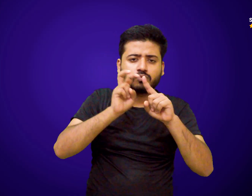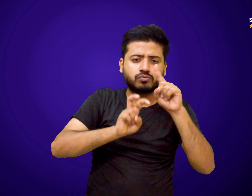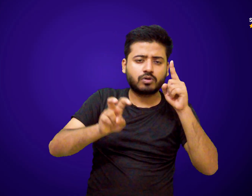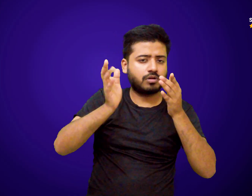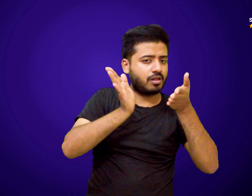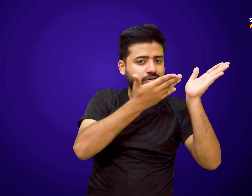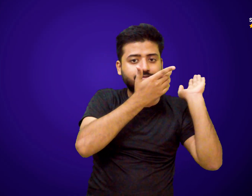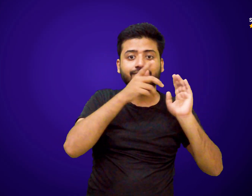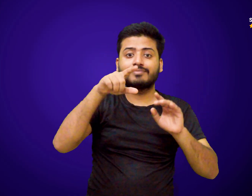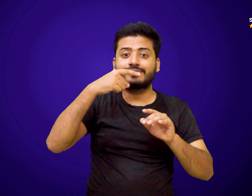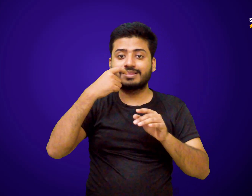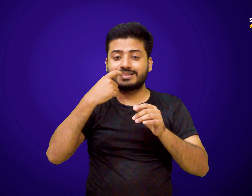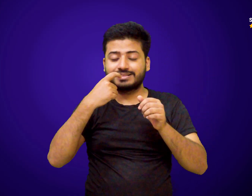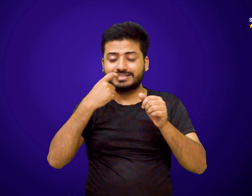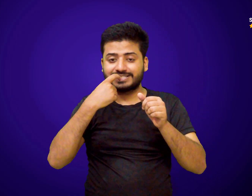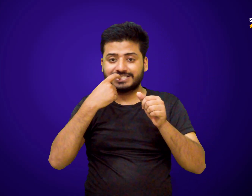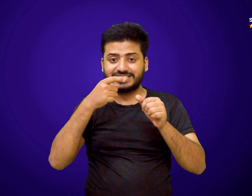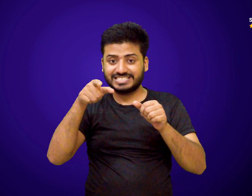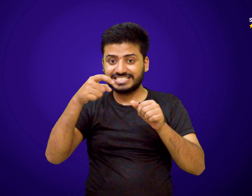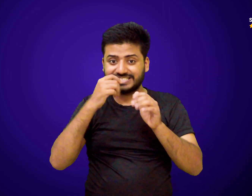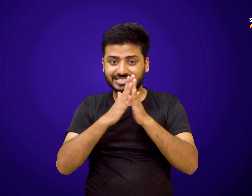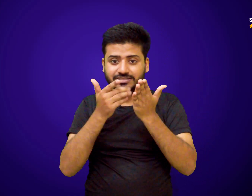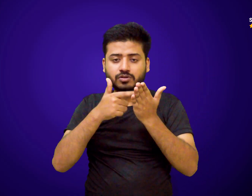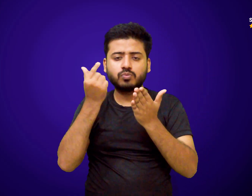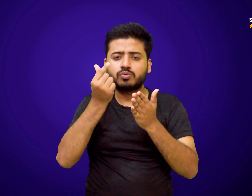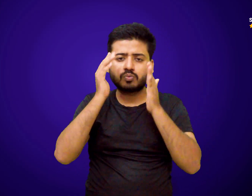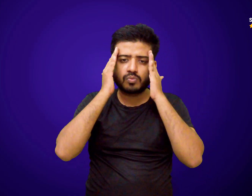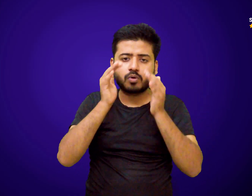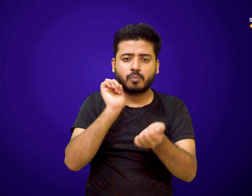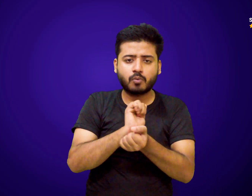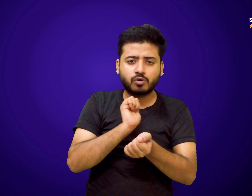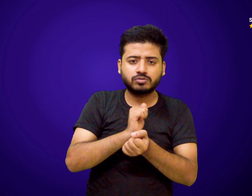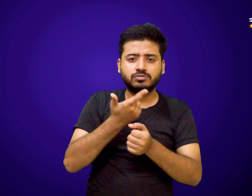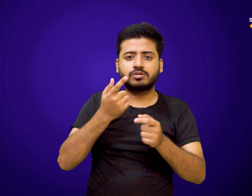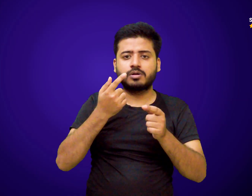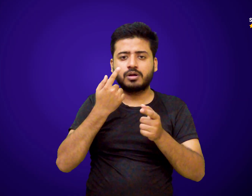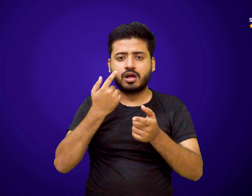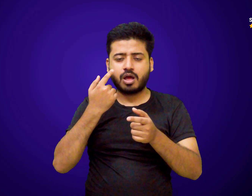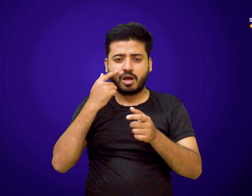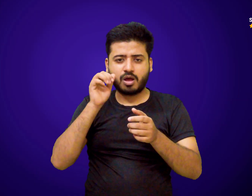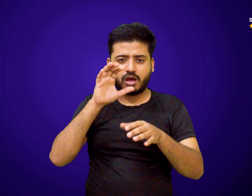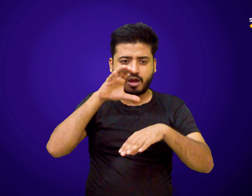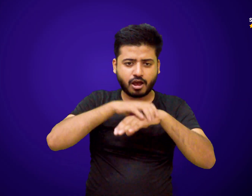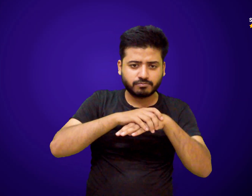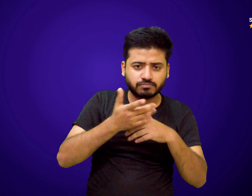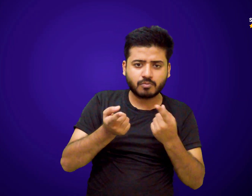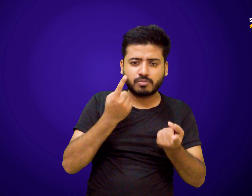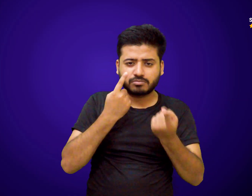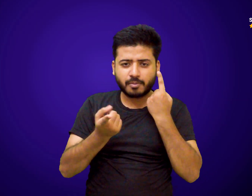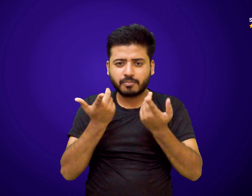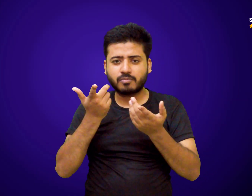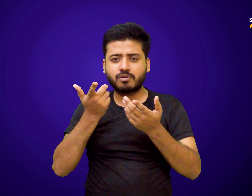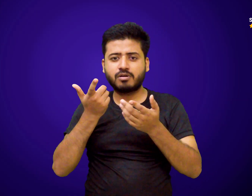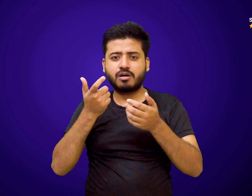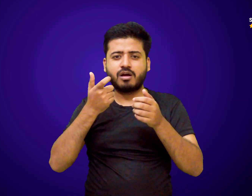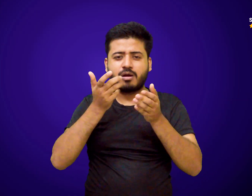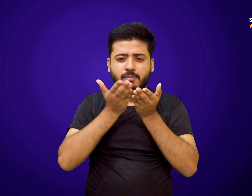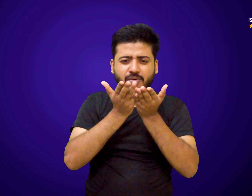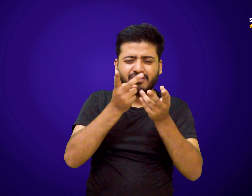Affairs considered issuing orange-colored passports to ECR passport holders. The features. These passports were to be distinguished by